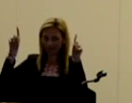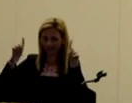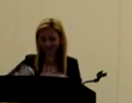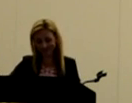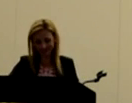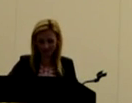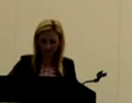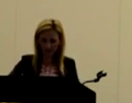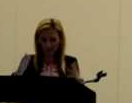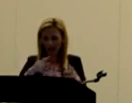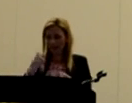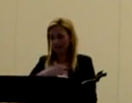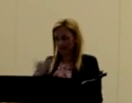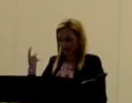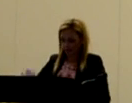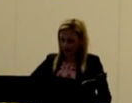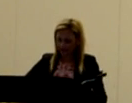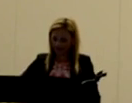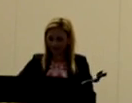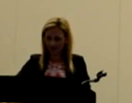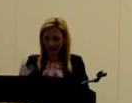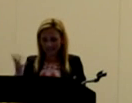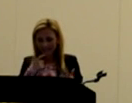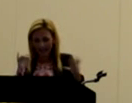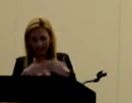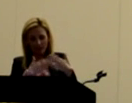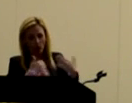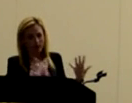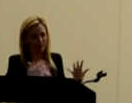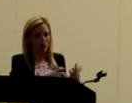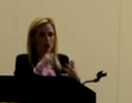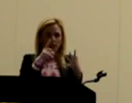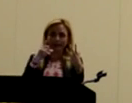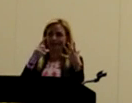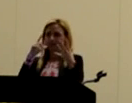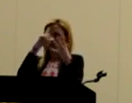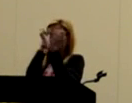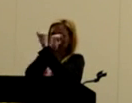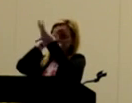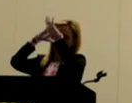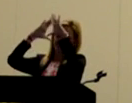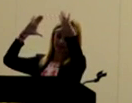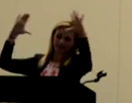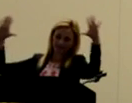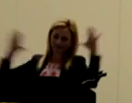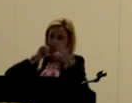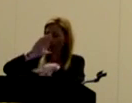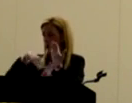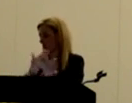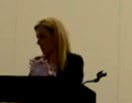Well, I have to admit here today something, and that even though it empowered me to dream big,